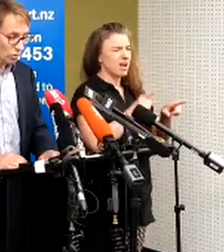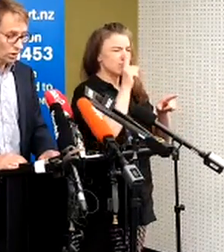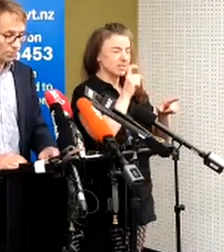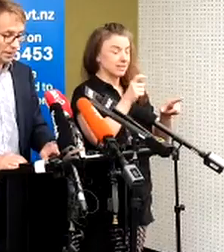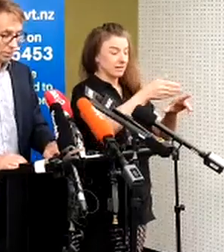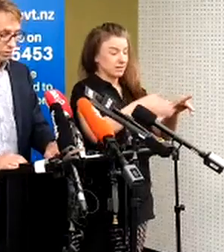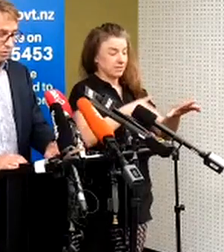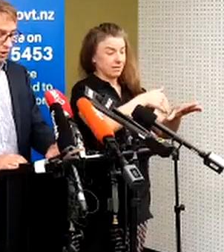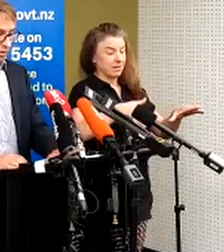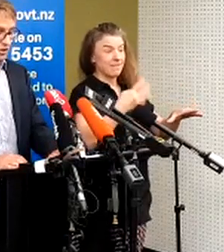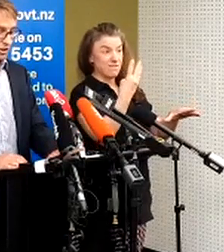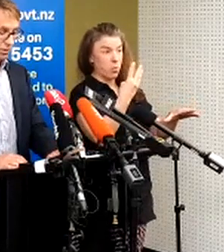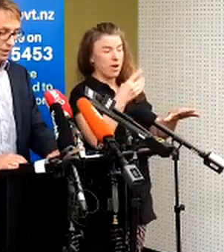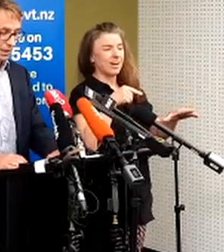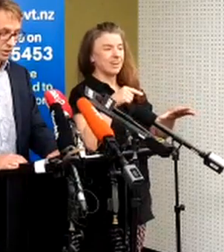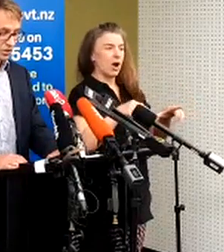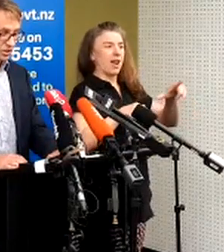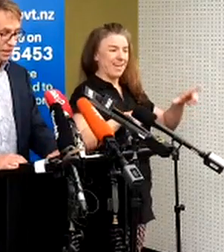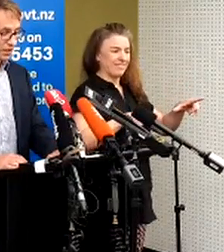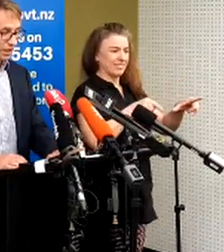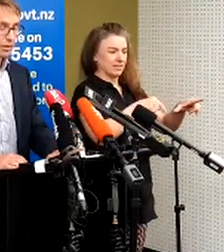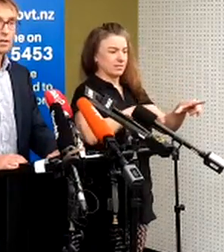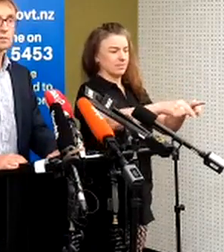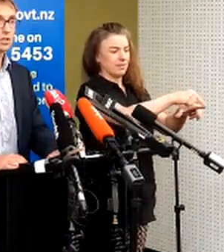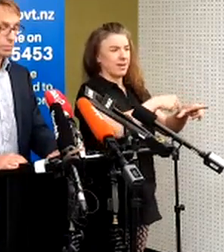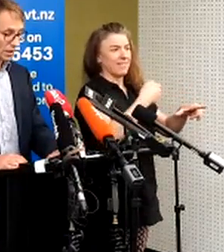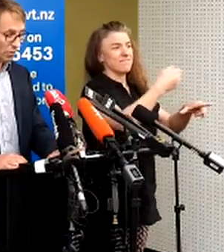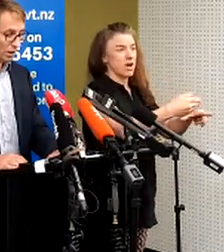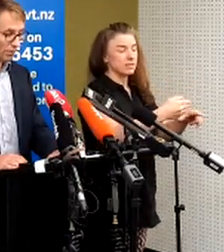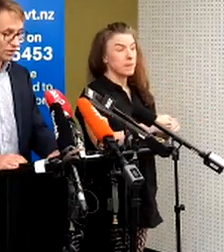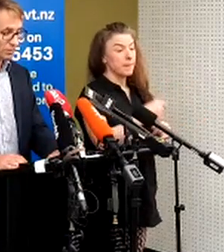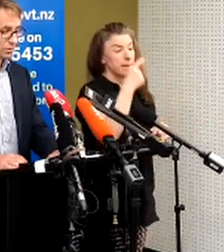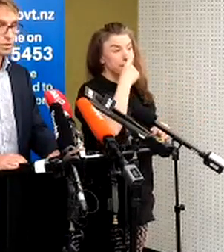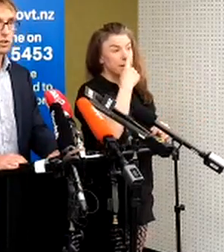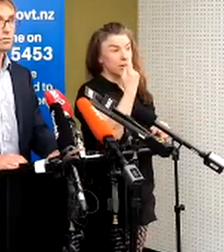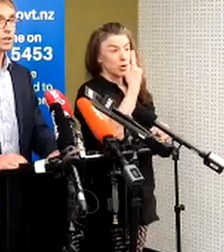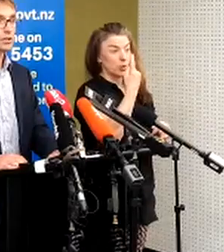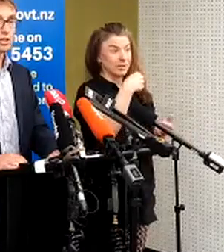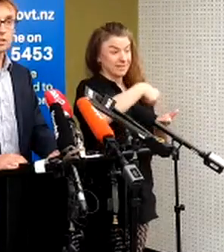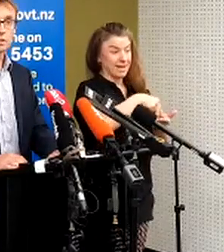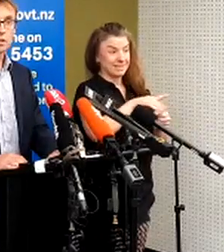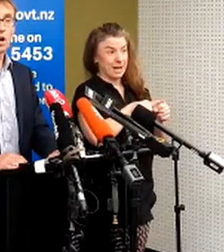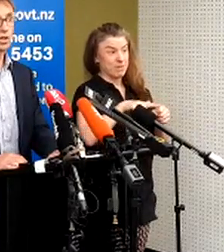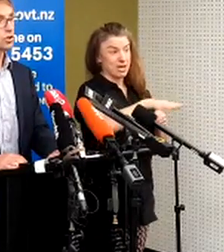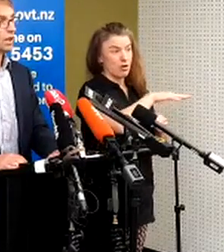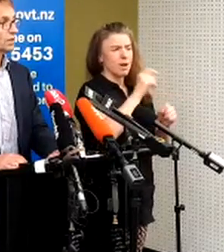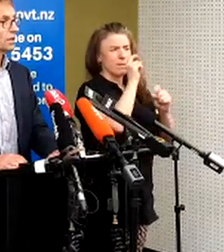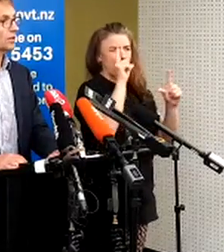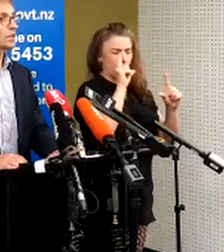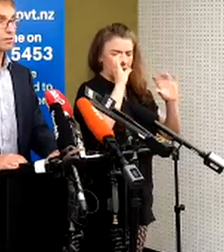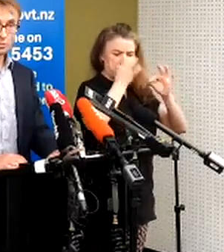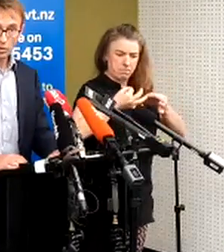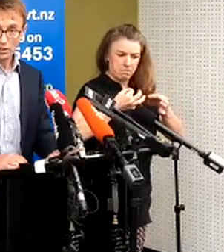encourage all people who were in the general admission standing area to be aware of the symptoms of COVID-19. I should